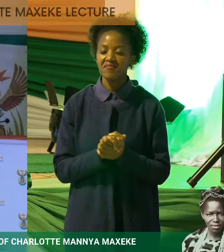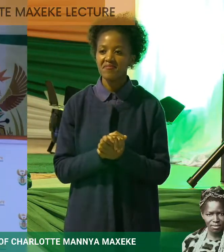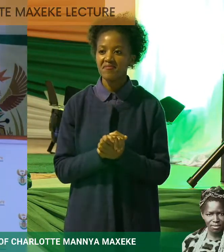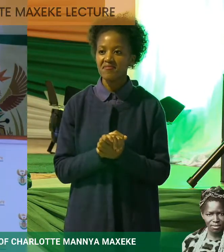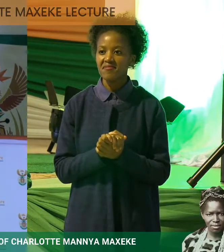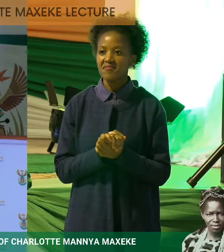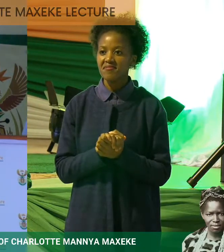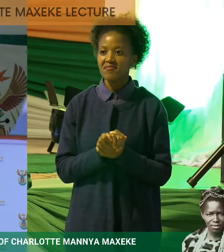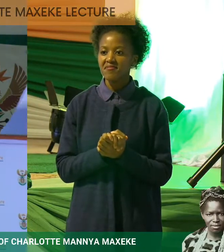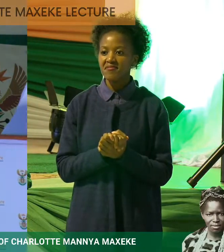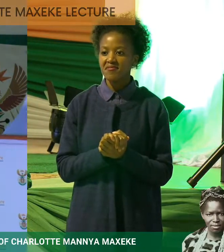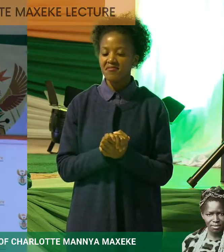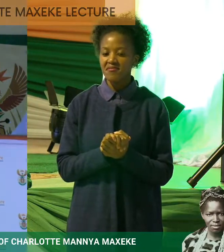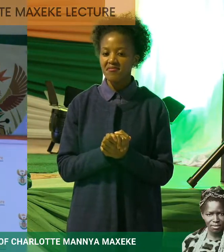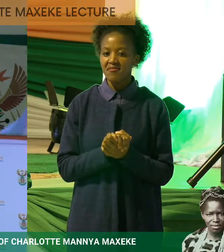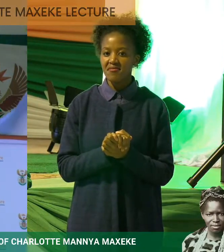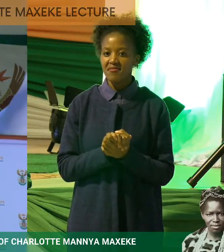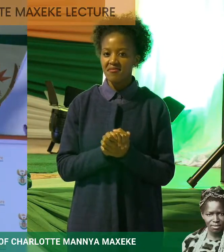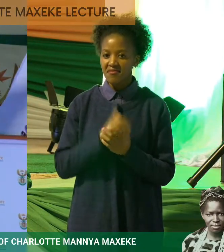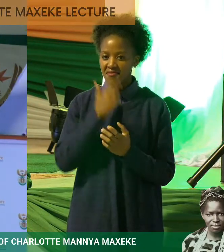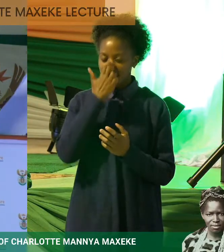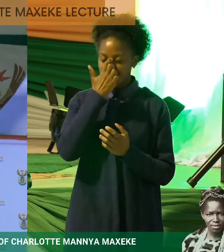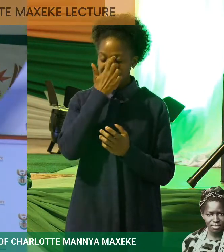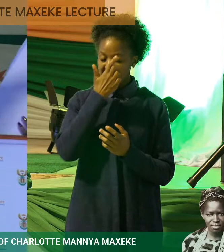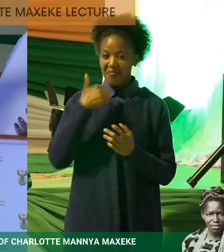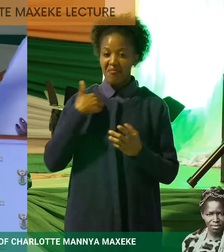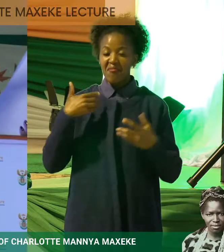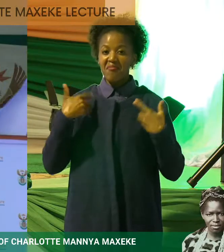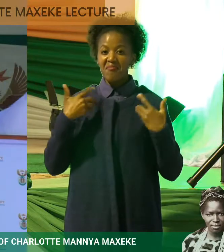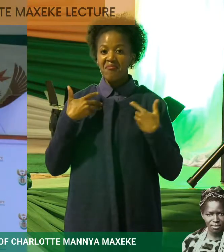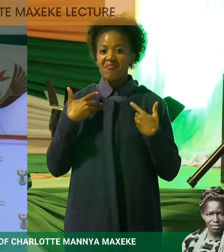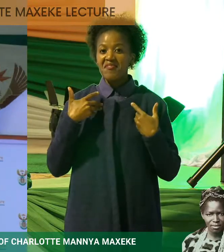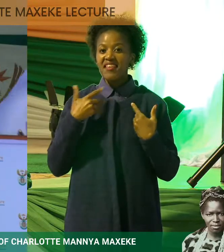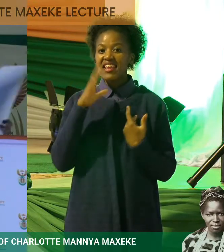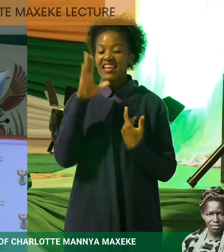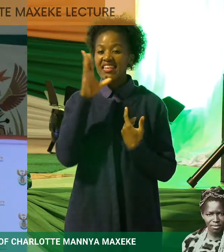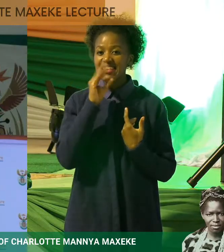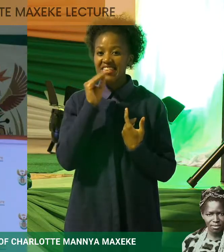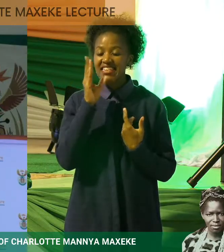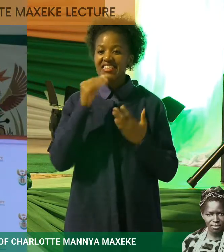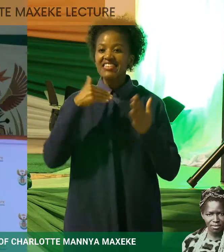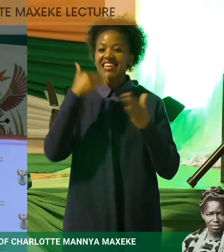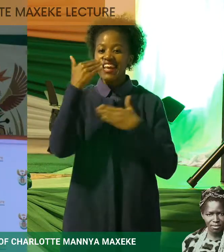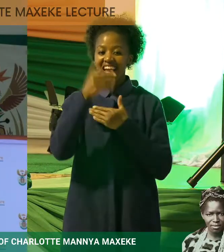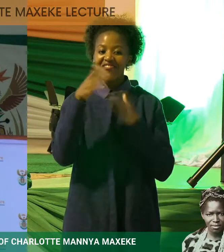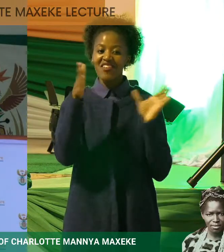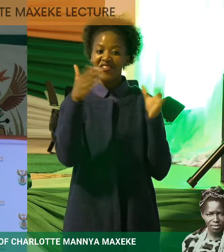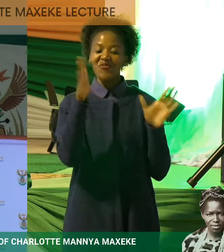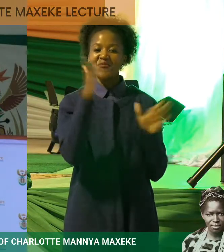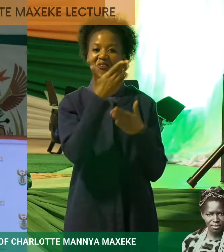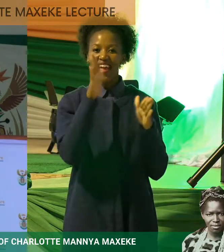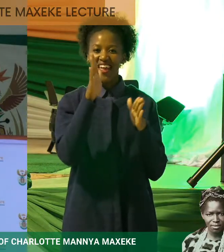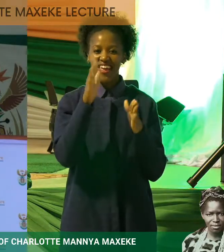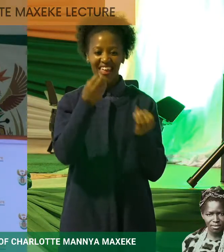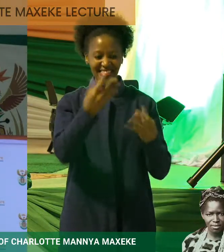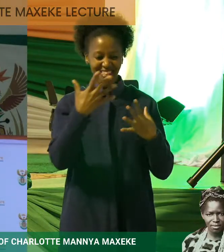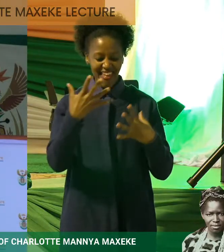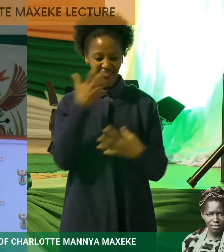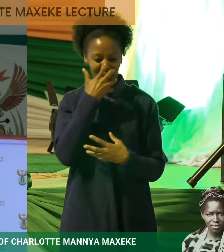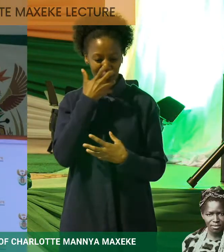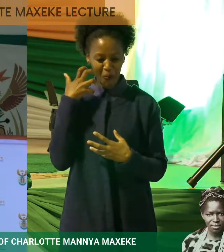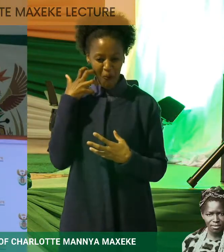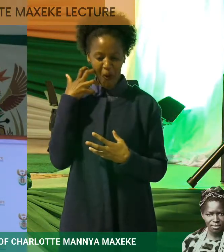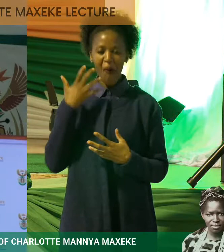Wow. Hi. I'm glad that I'm actually speaking after that choir because nifutumele.